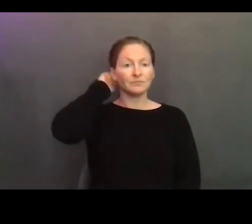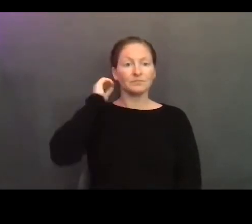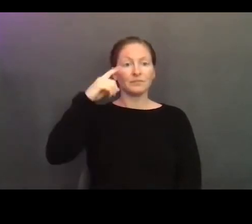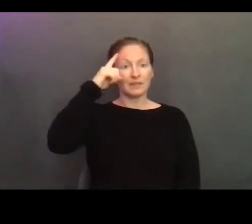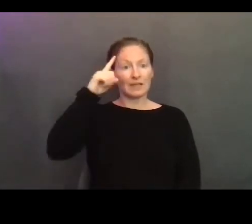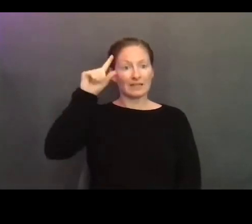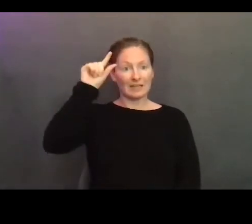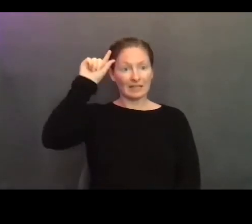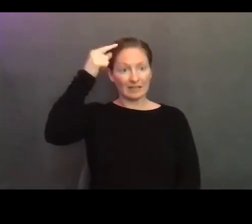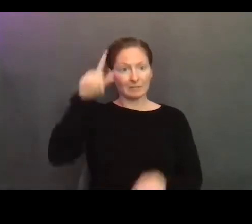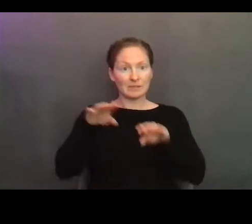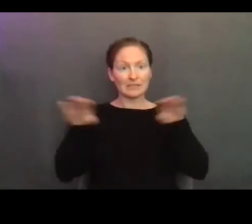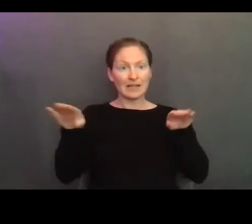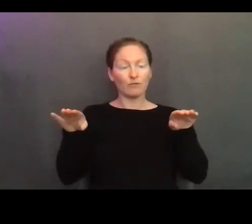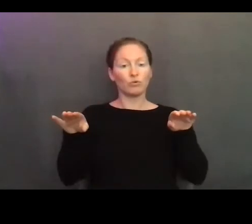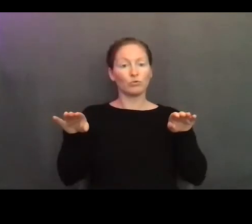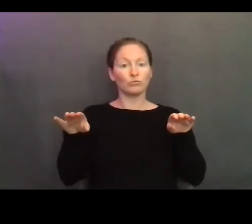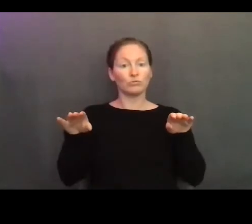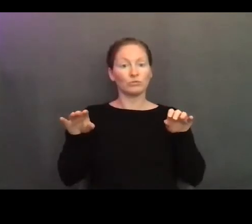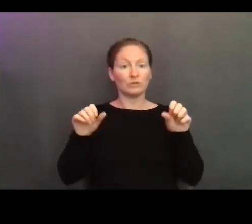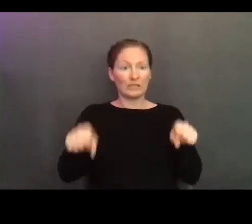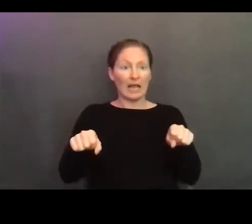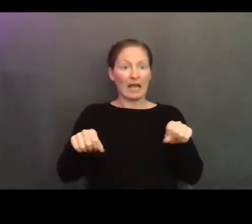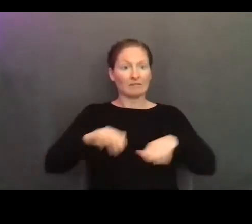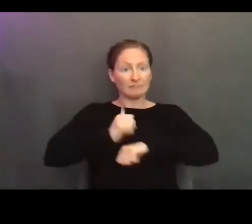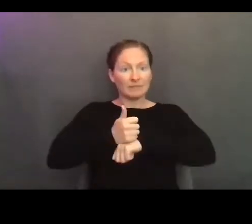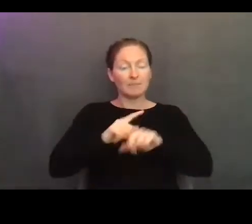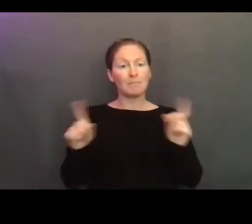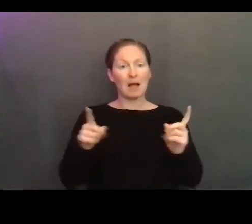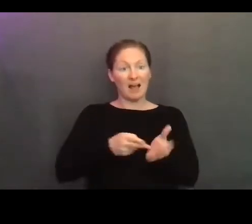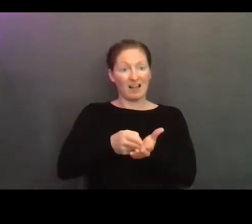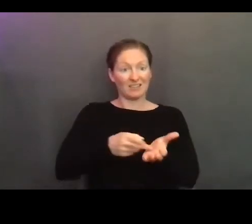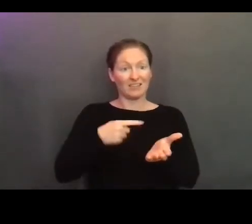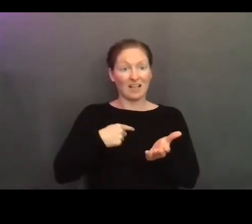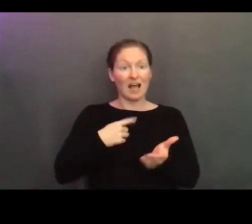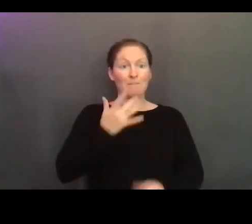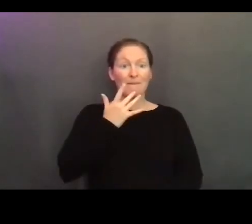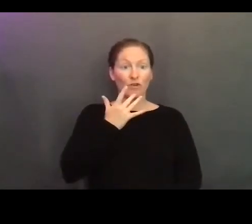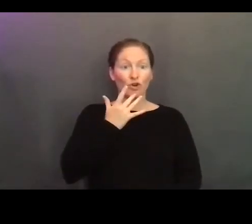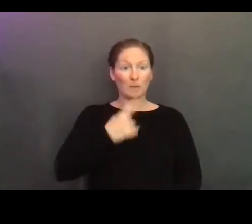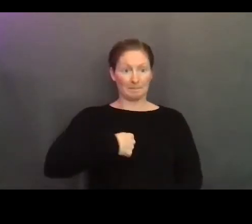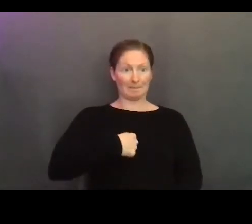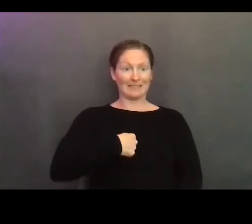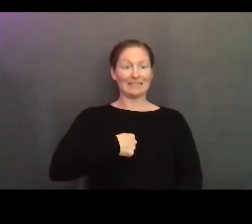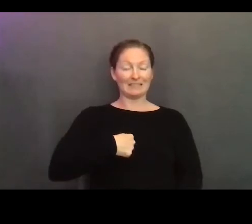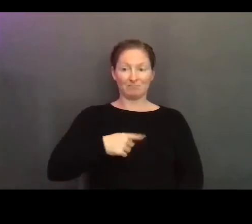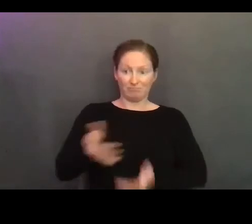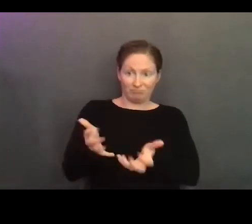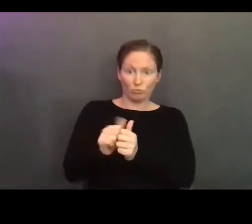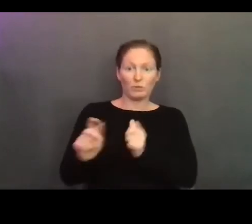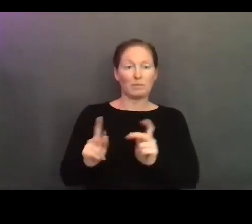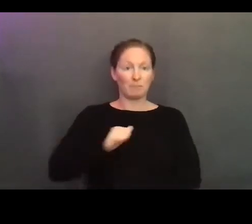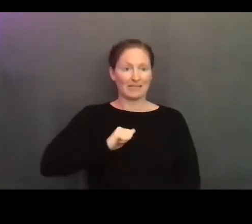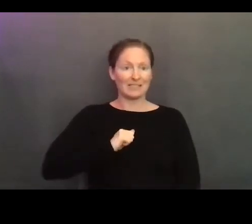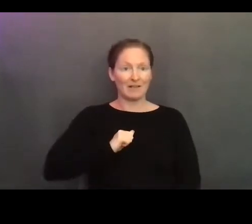commission. But to tell you the truth, I like to have those conversations personally myself. I don't like